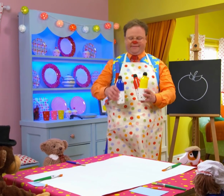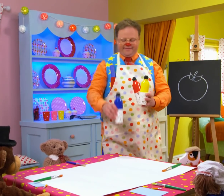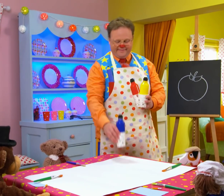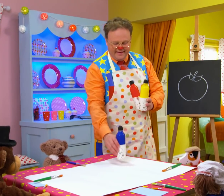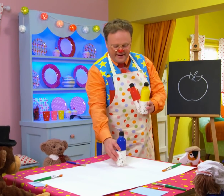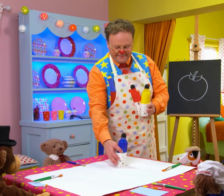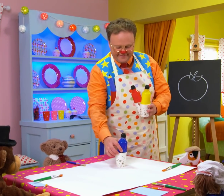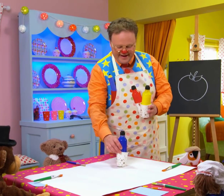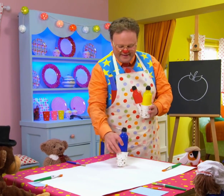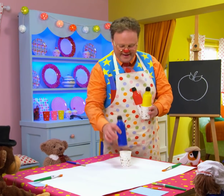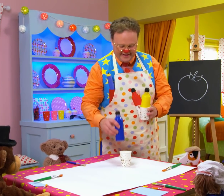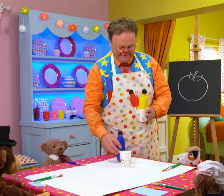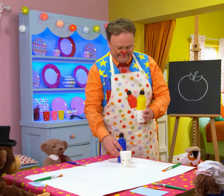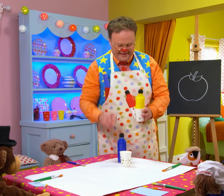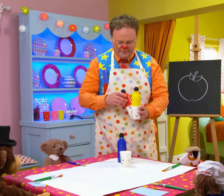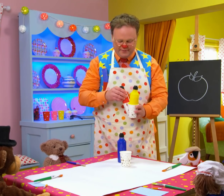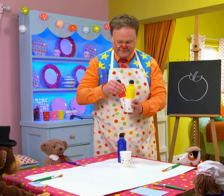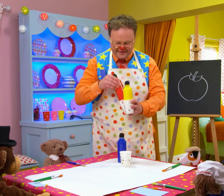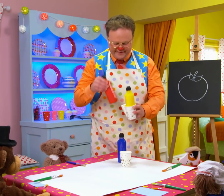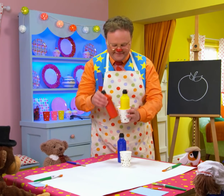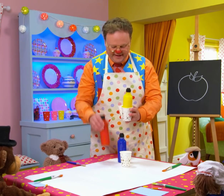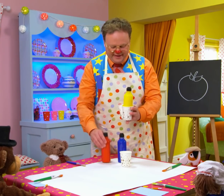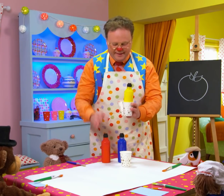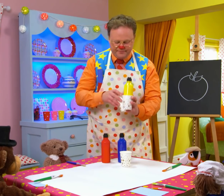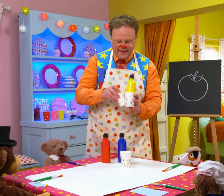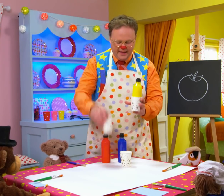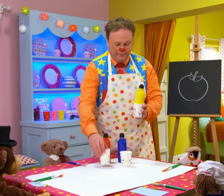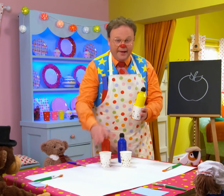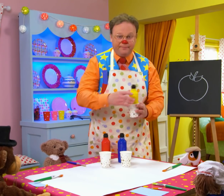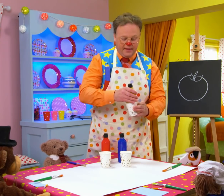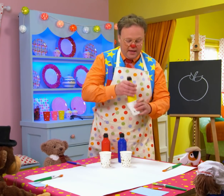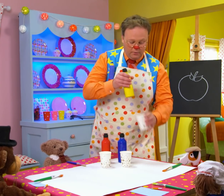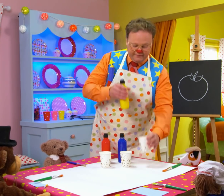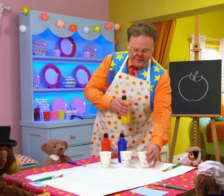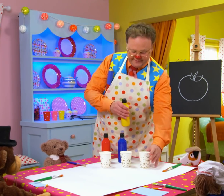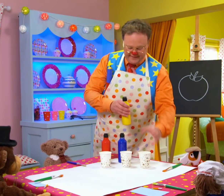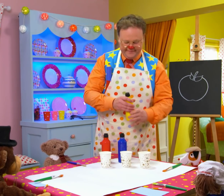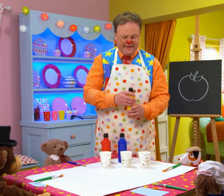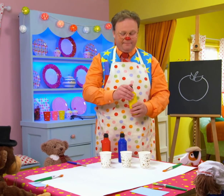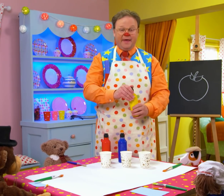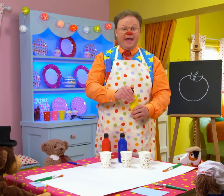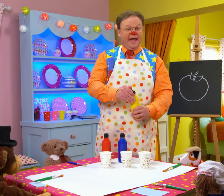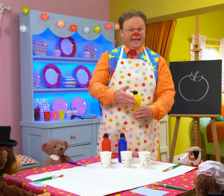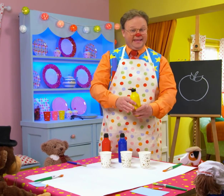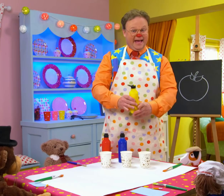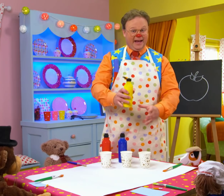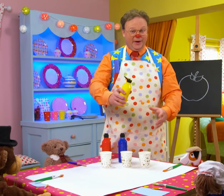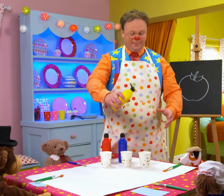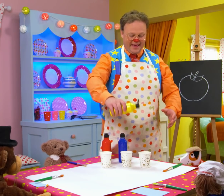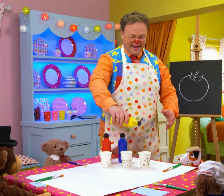paints. Right then, let's see what we've got, shall we? Well, we've got some yellow